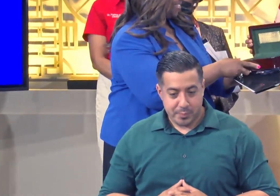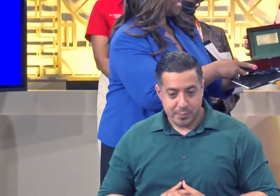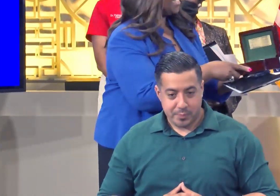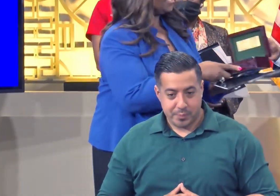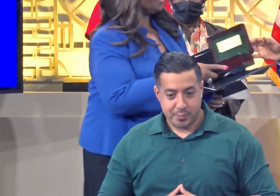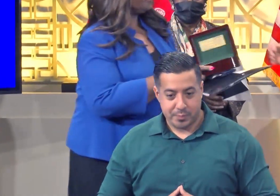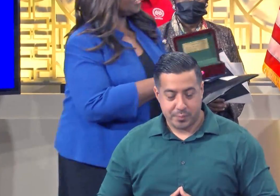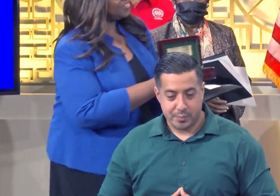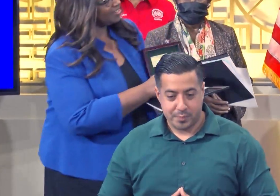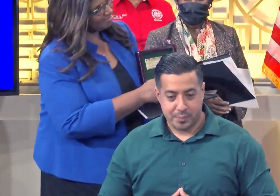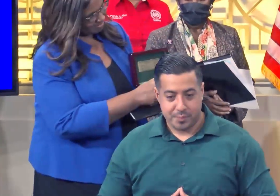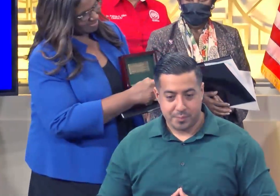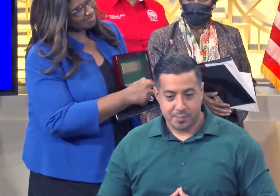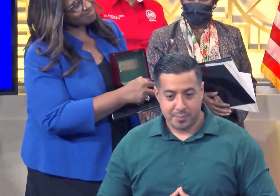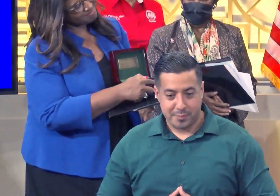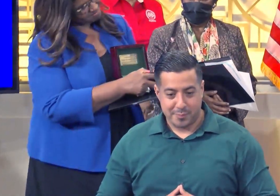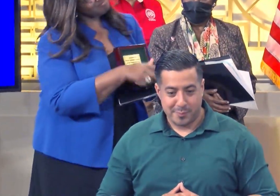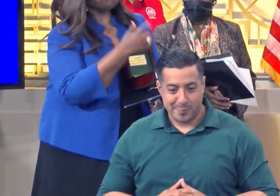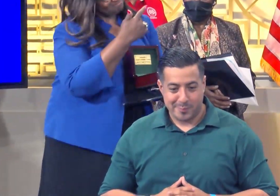I love it. Thank you,